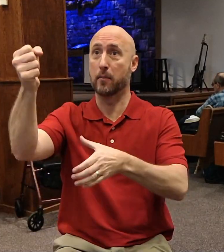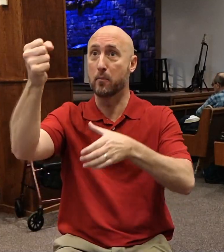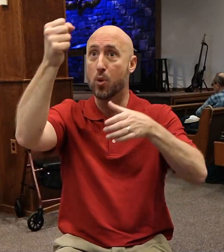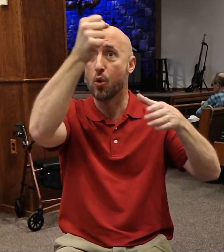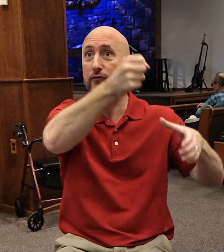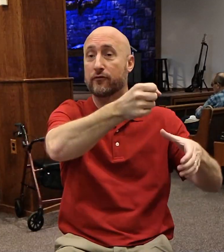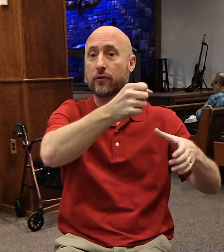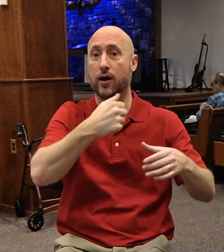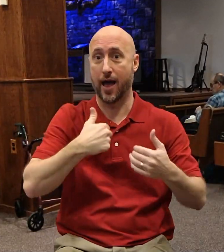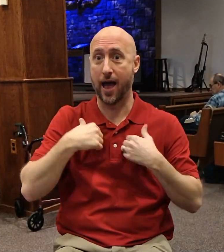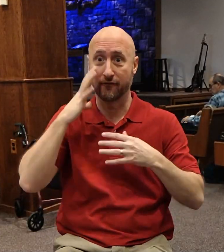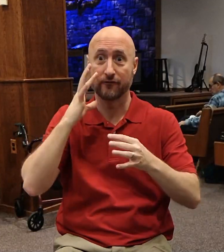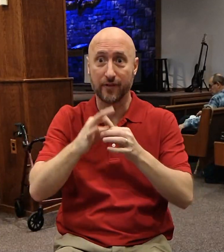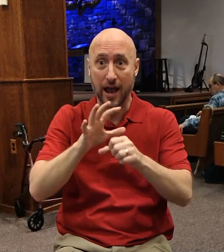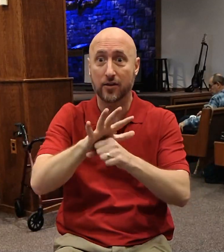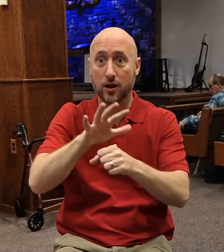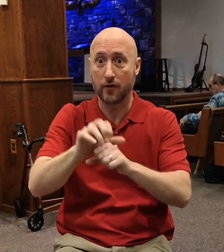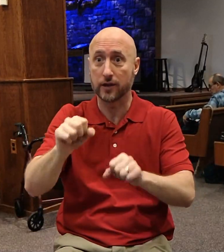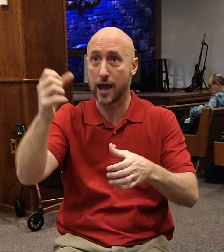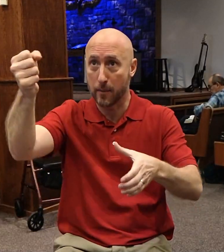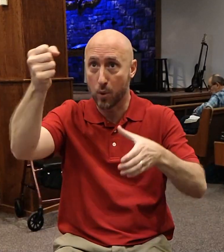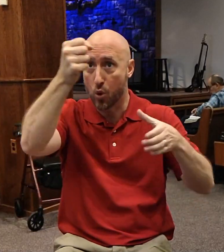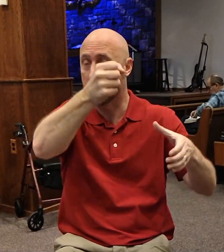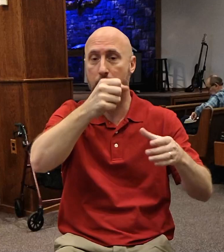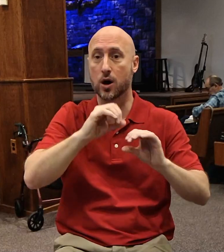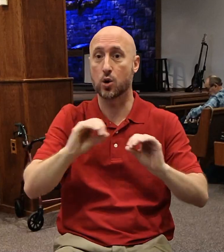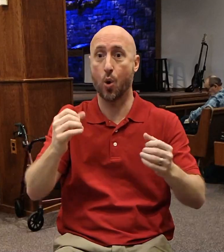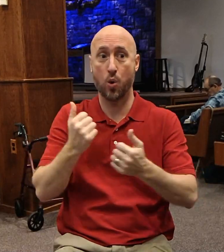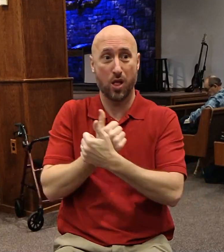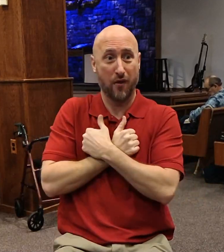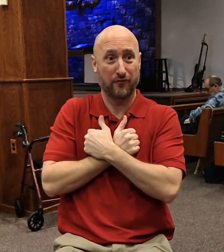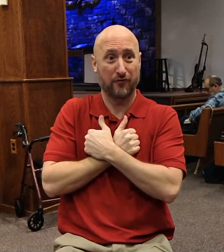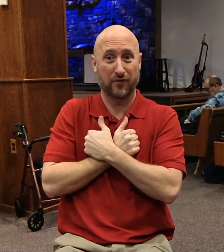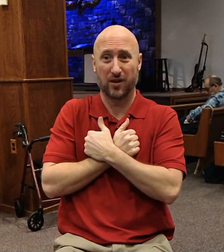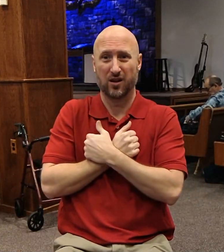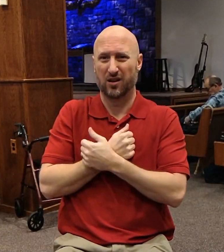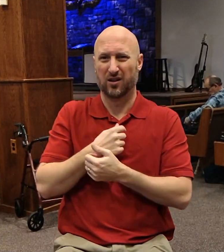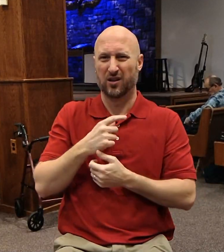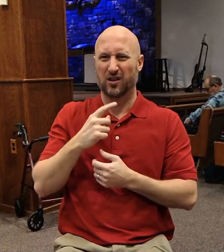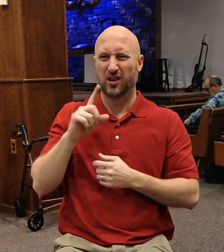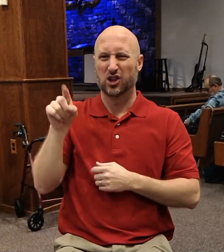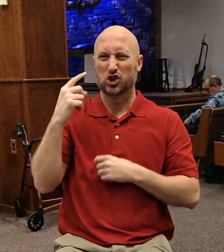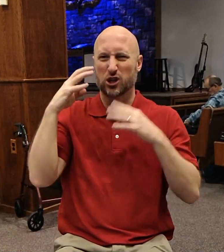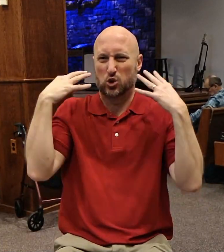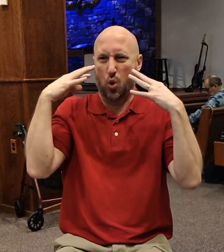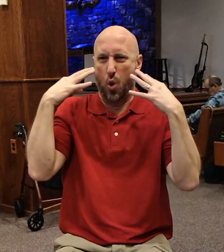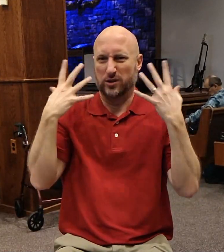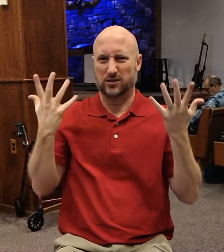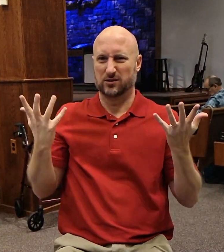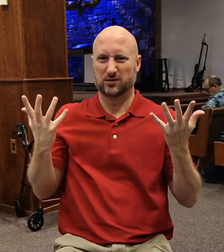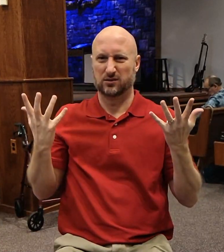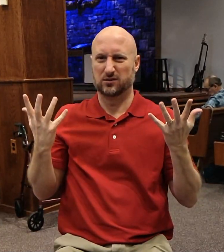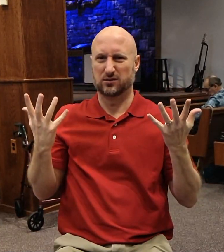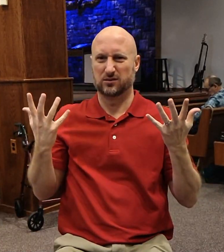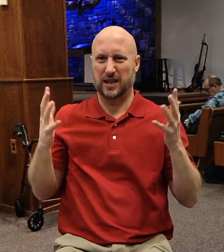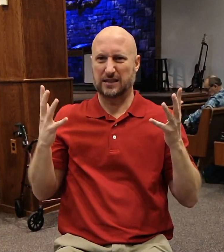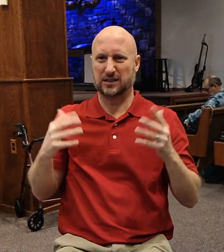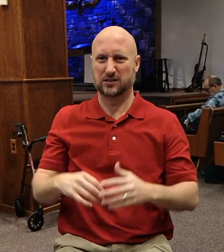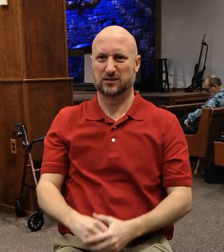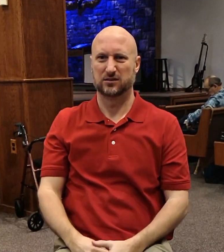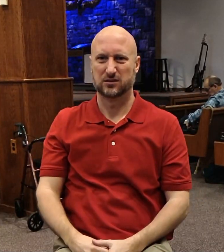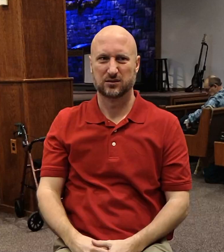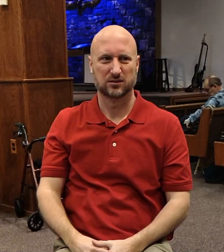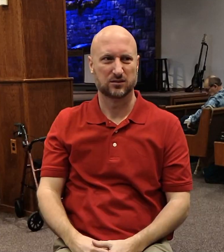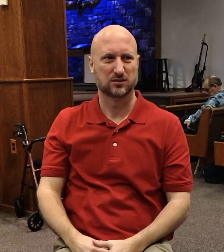and he said but I have not love I'm a noisy gong and I'm a clanging cymbal and he takes you through that whole so